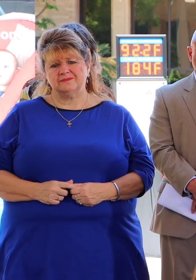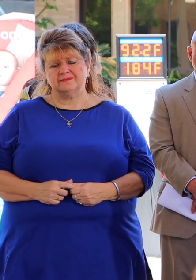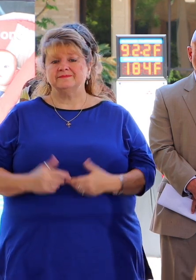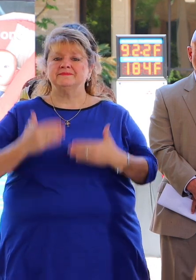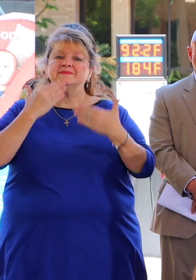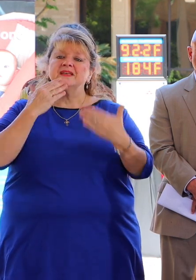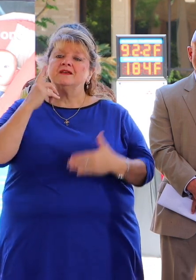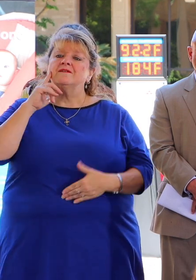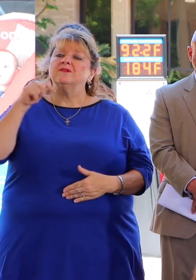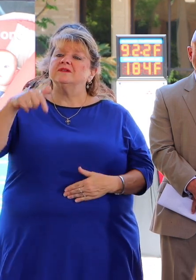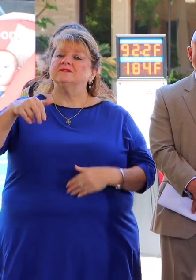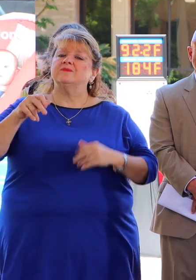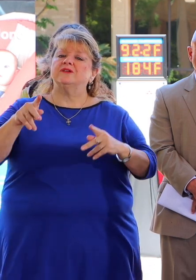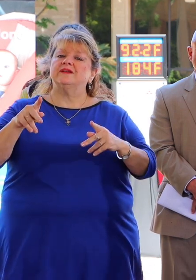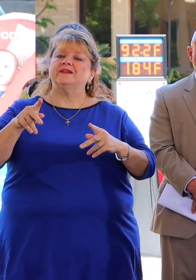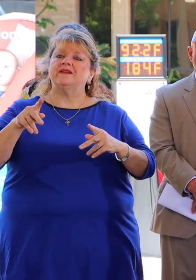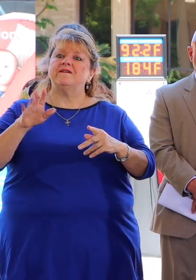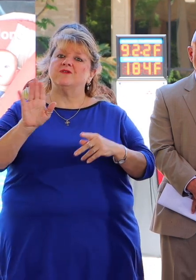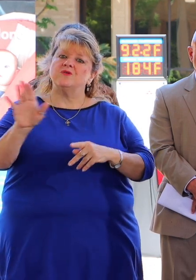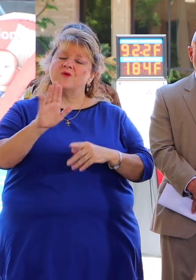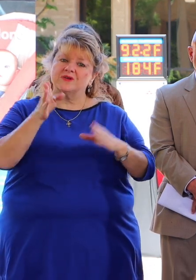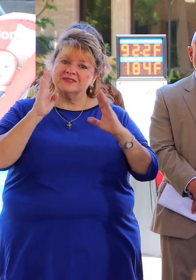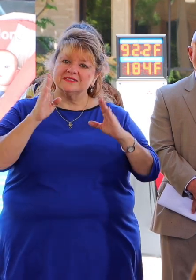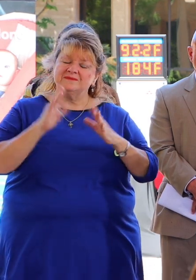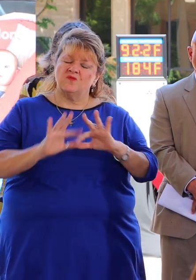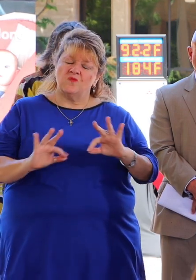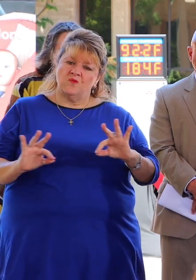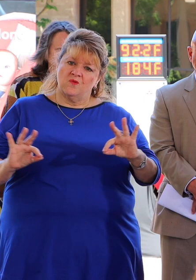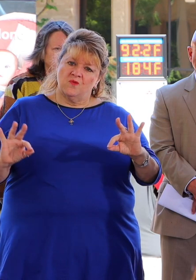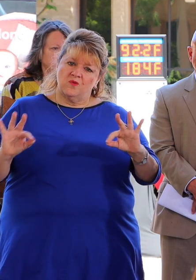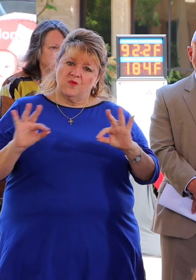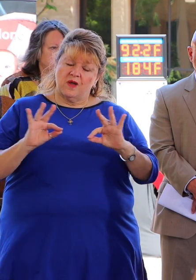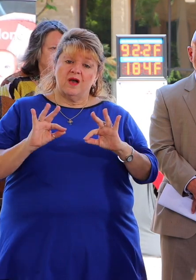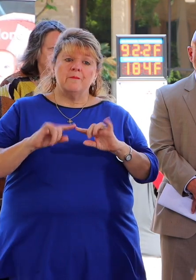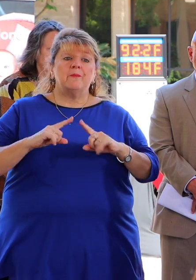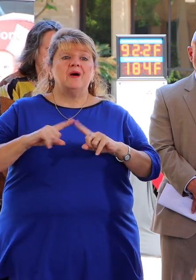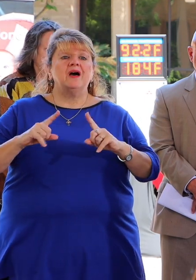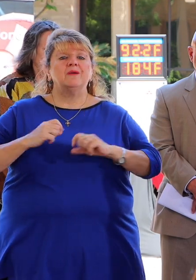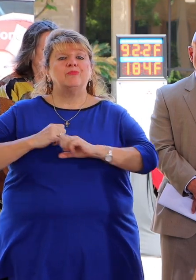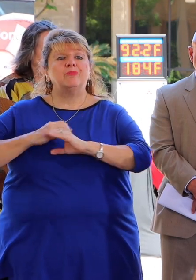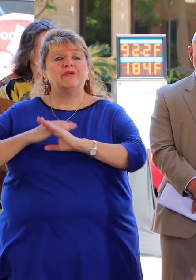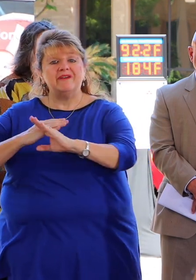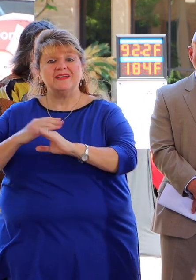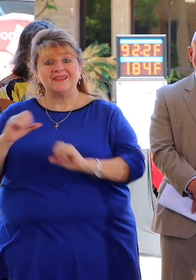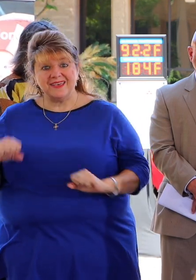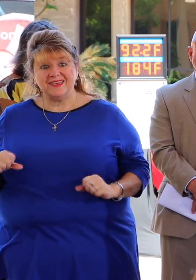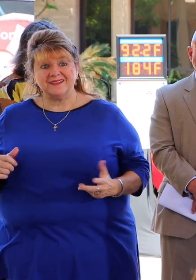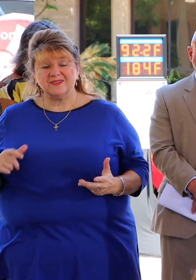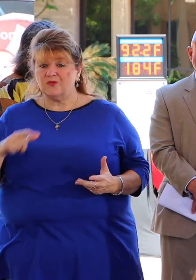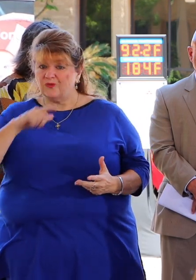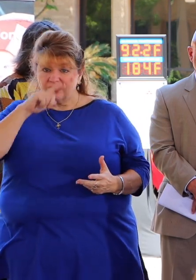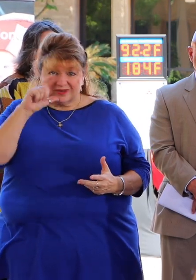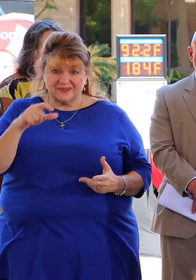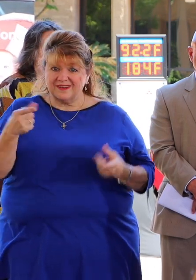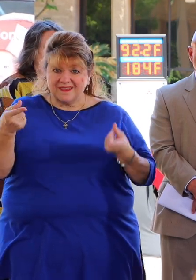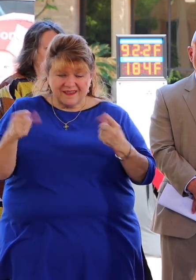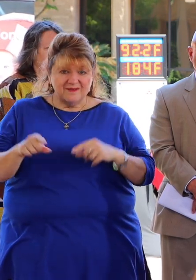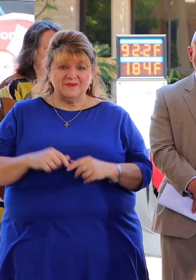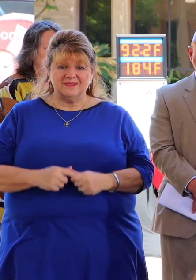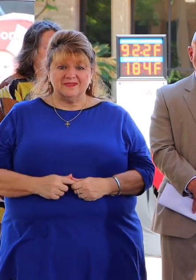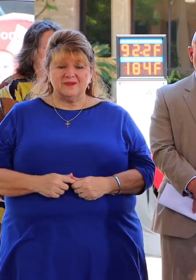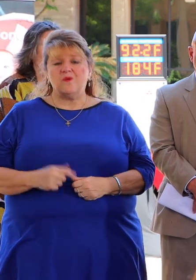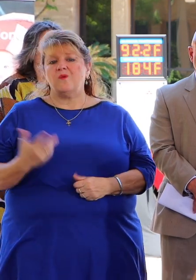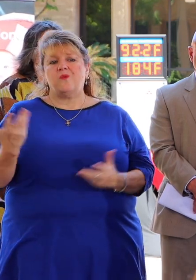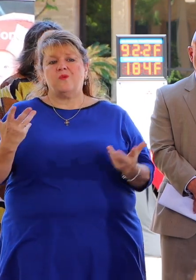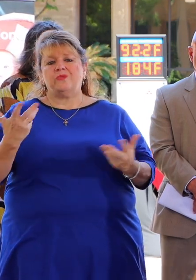Thank you for this opportunity to draw attention to this very, very preventable death caused by heat